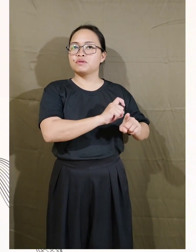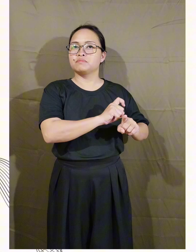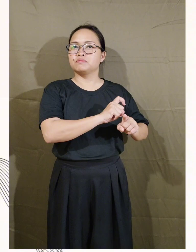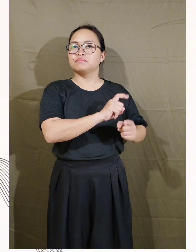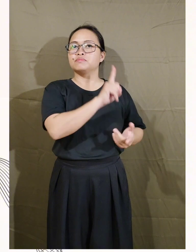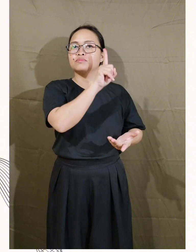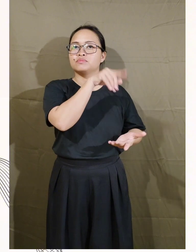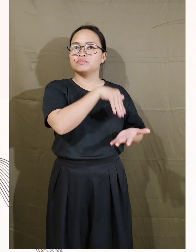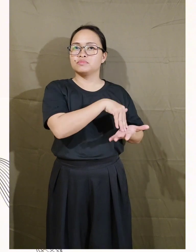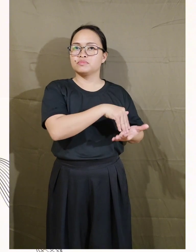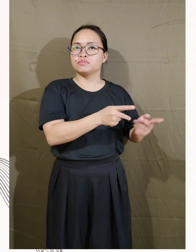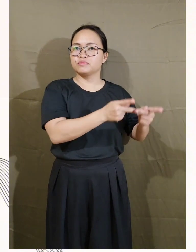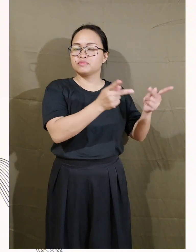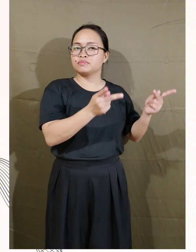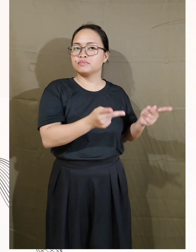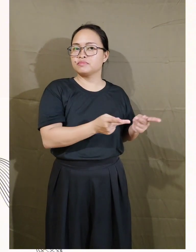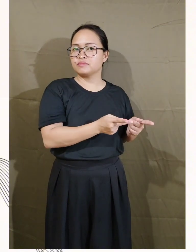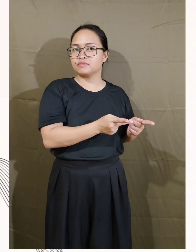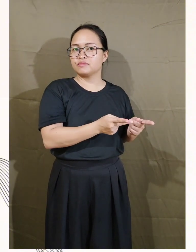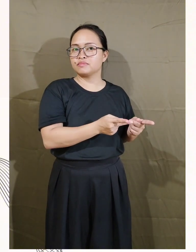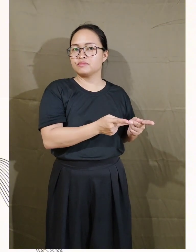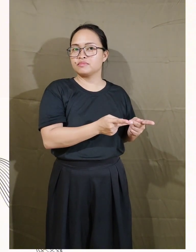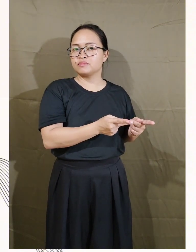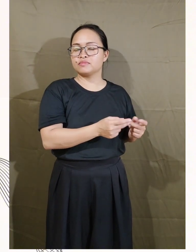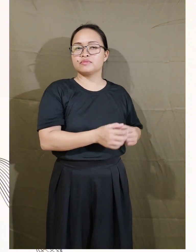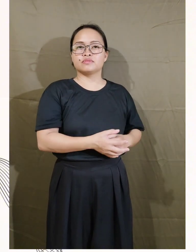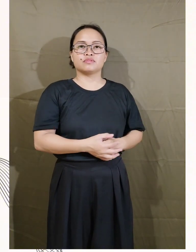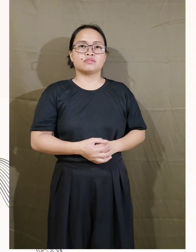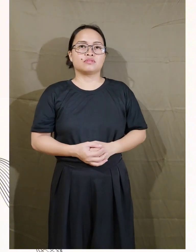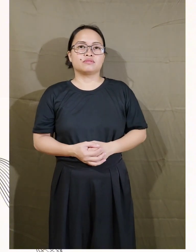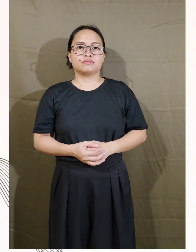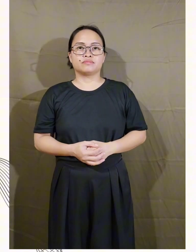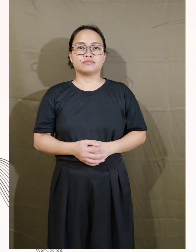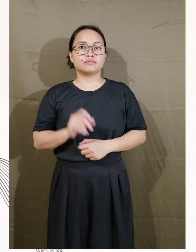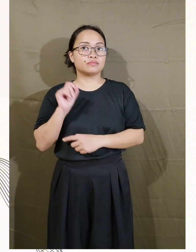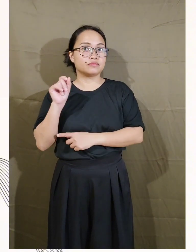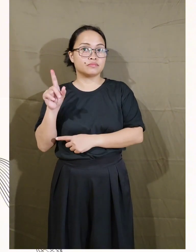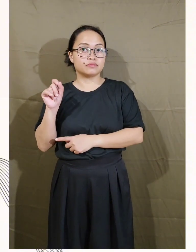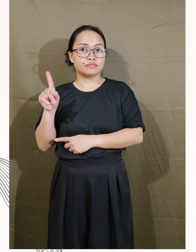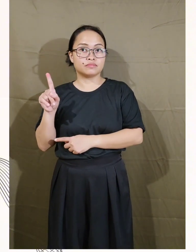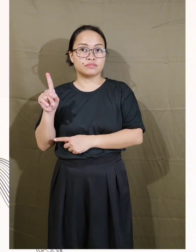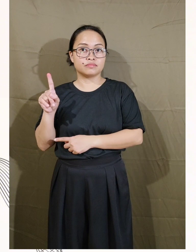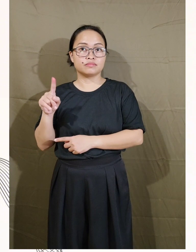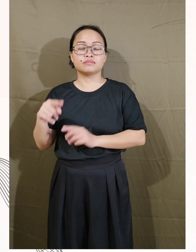from thousands place. Now 11